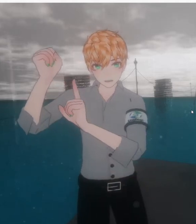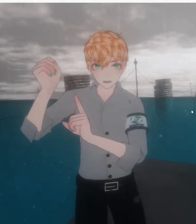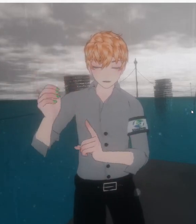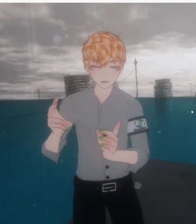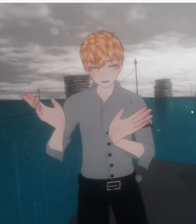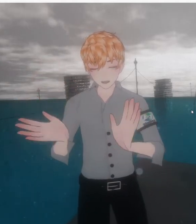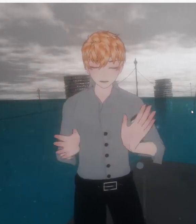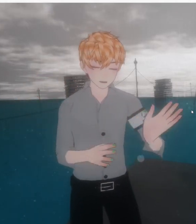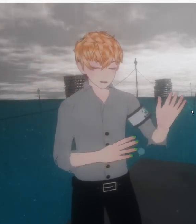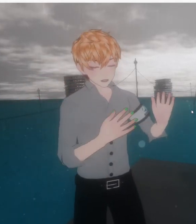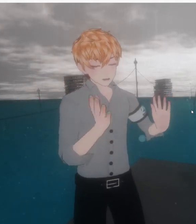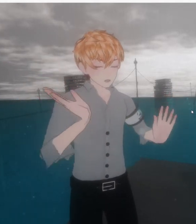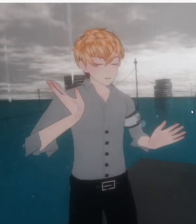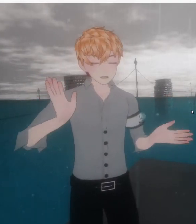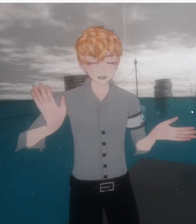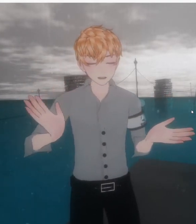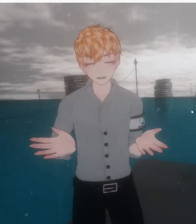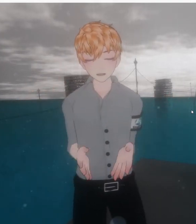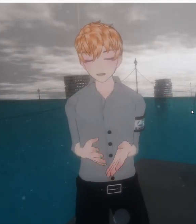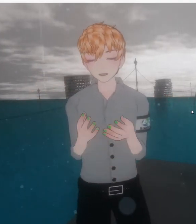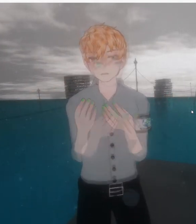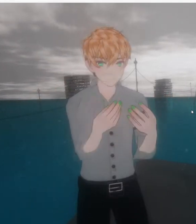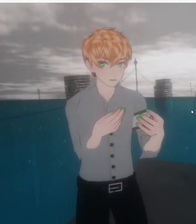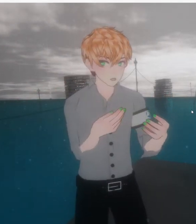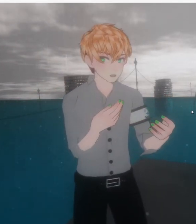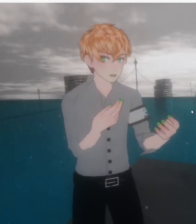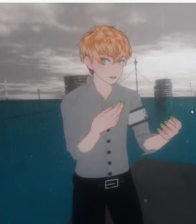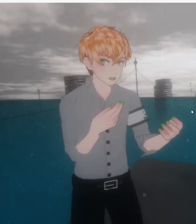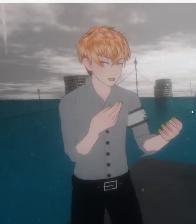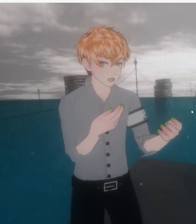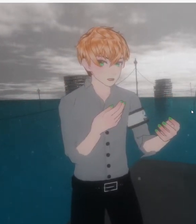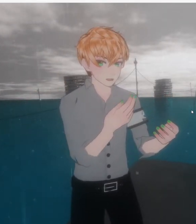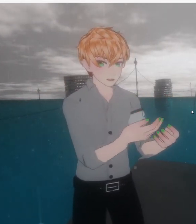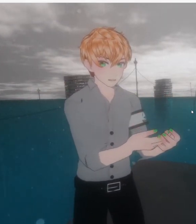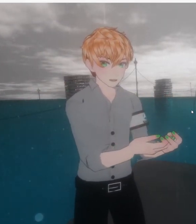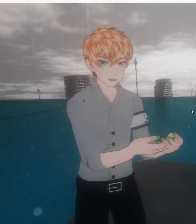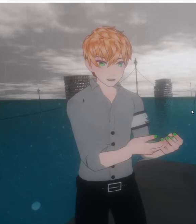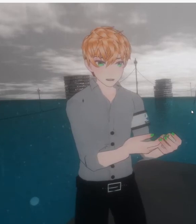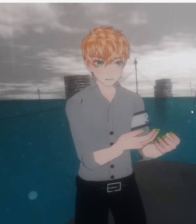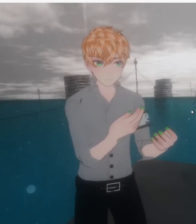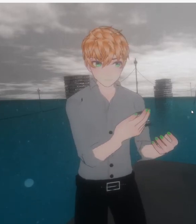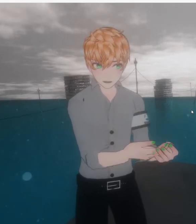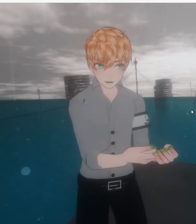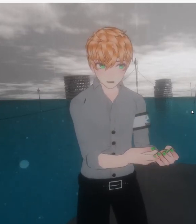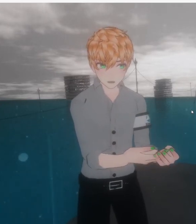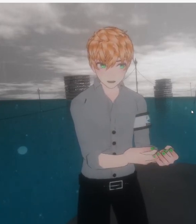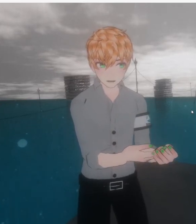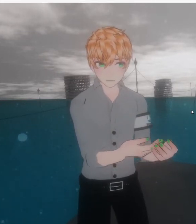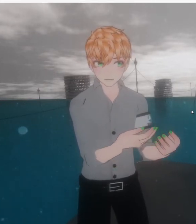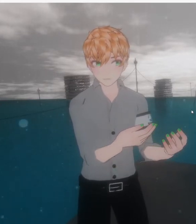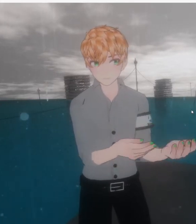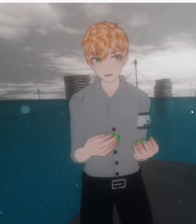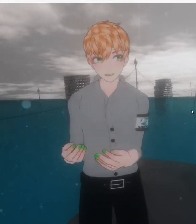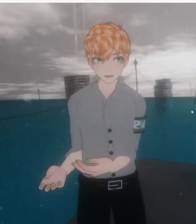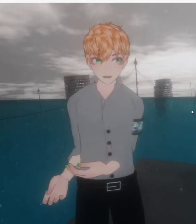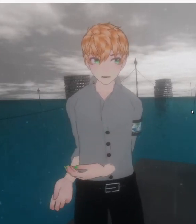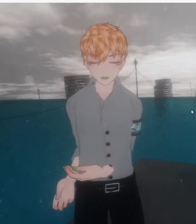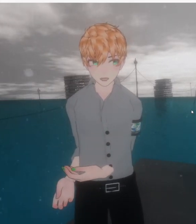special. I'm the special. Not like look at me, because I'm so different than everyone. The way that I invest myself in emotions is different from your average